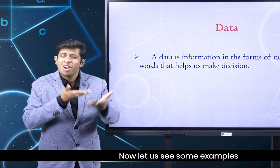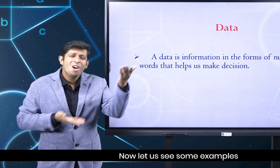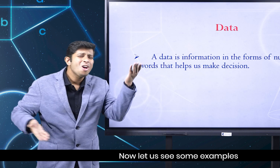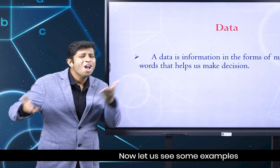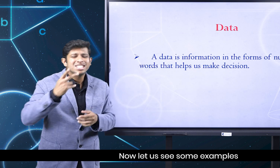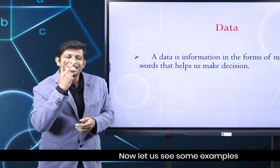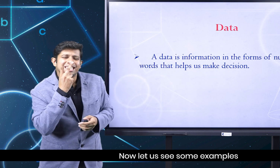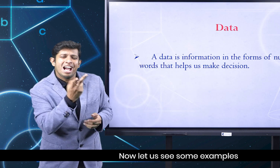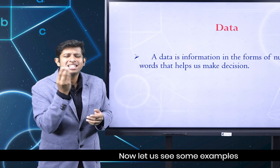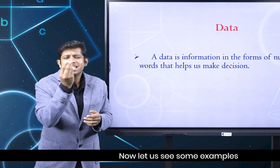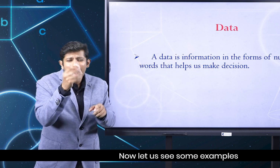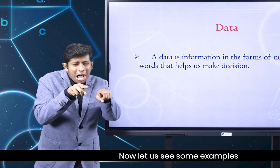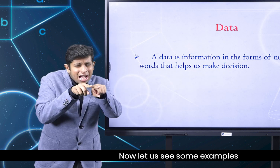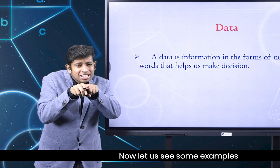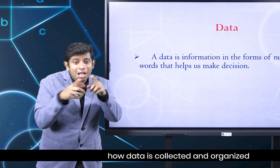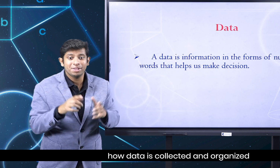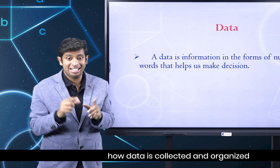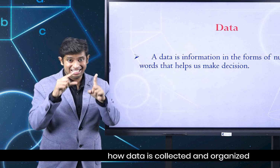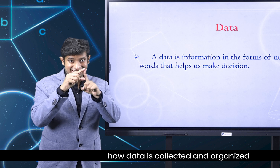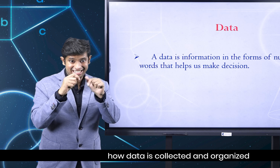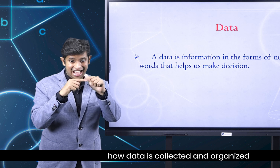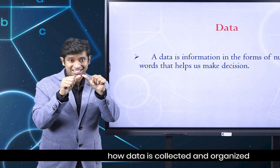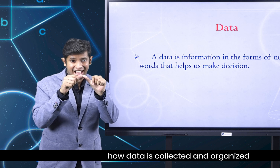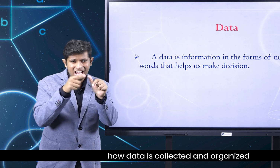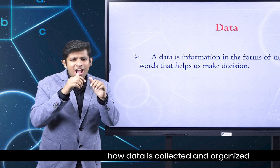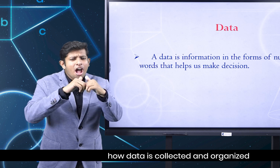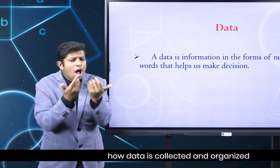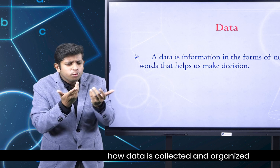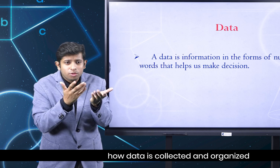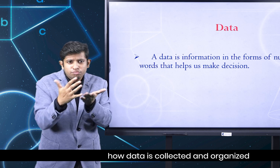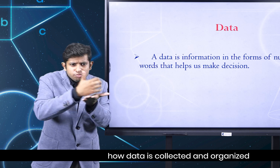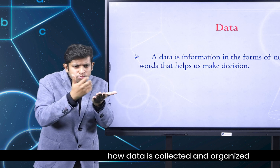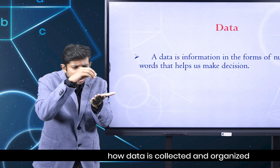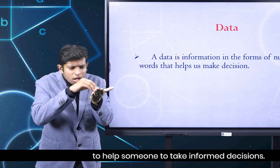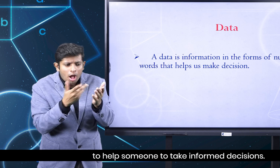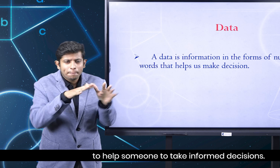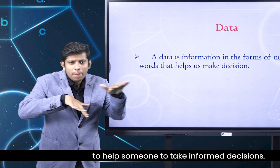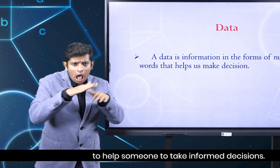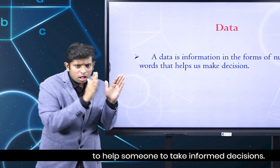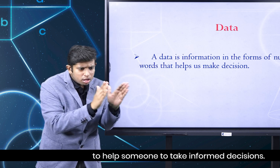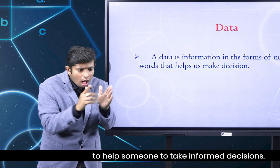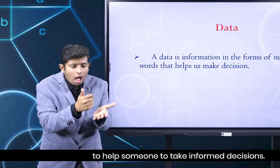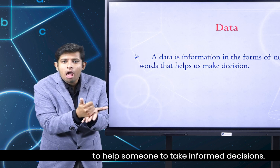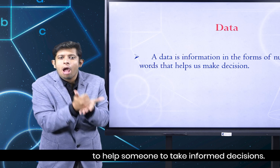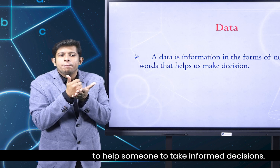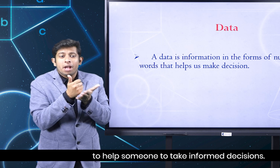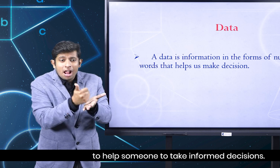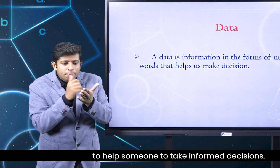Now let us see some examples how data is collected and organized to help someone to take informed